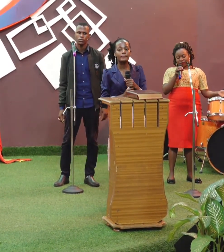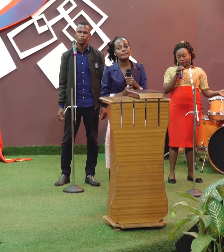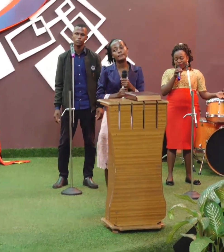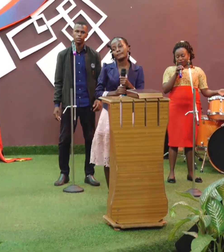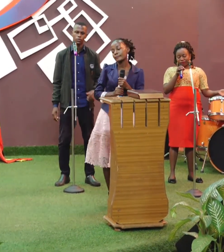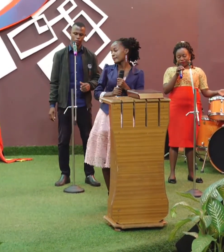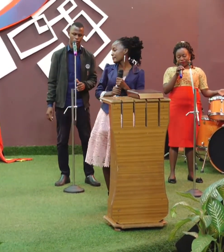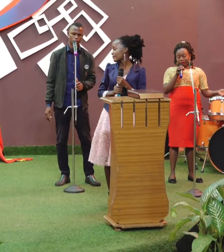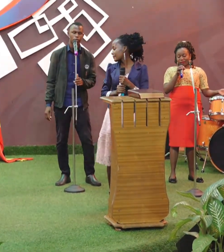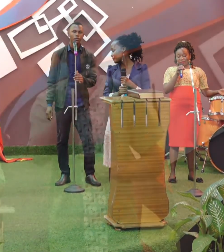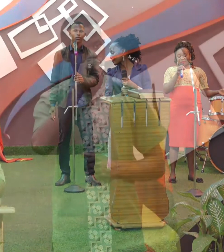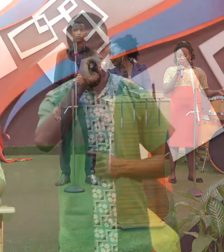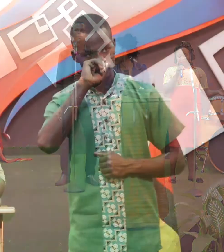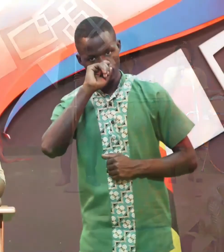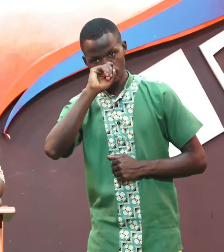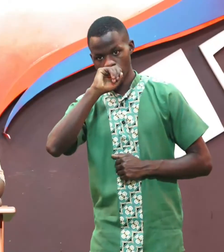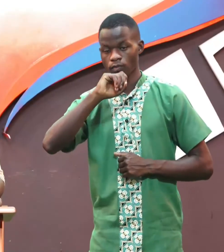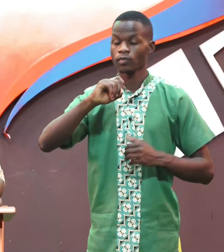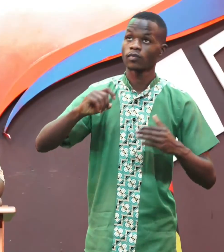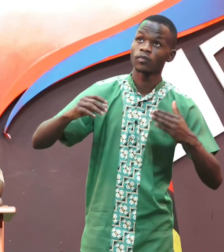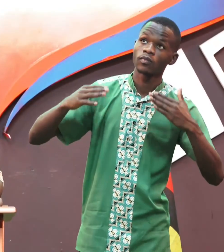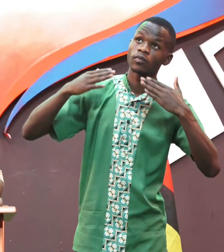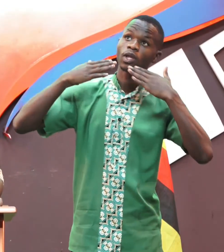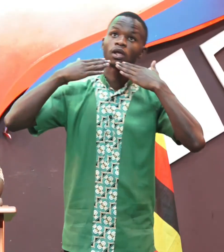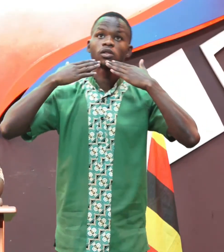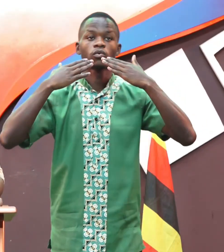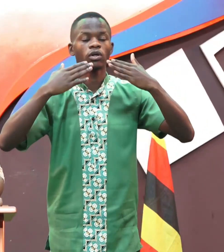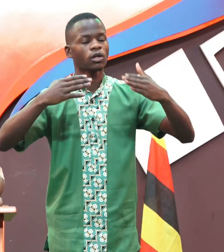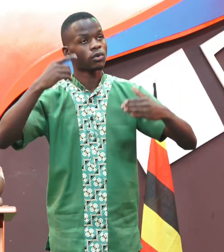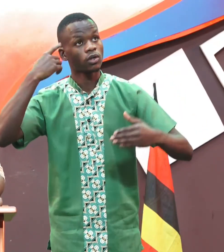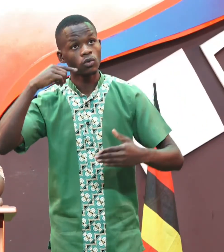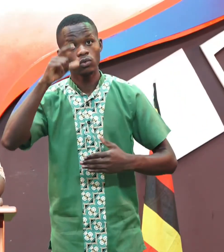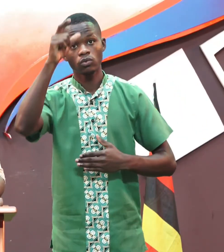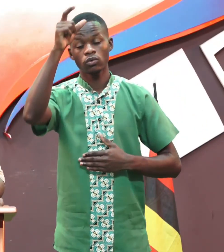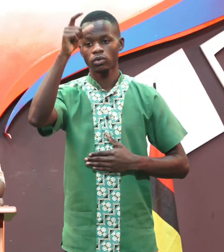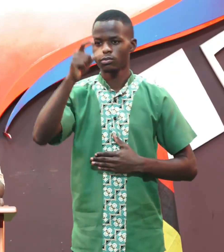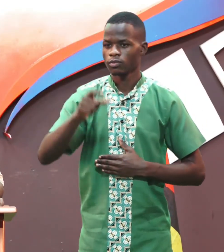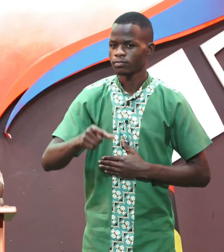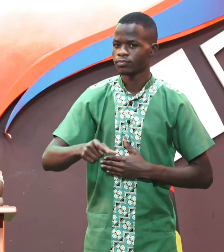olw'omusaalaba, webale olw'omusaayigo. Webale